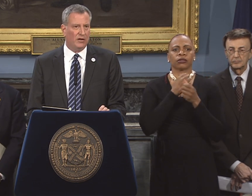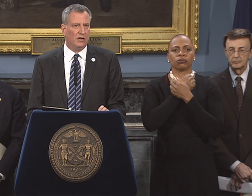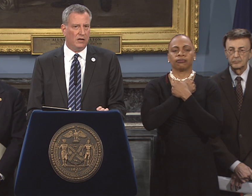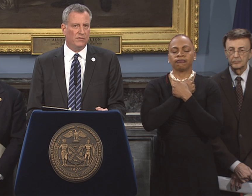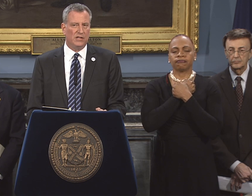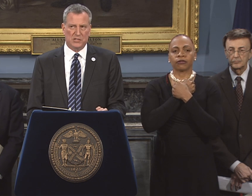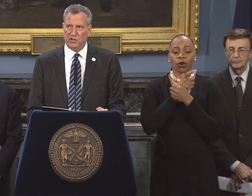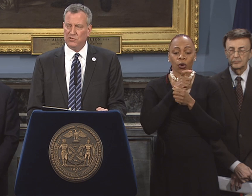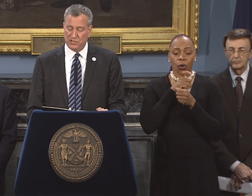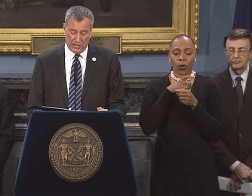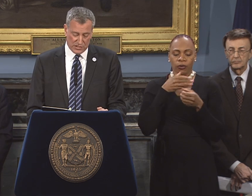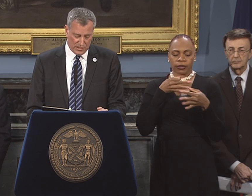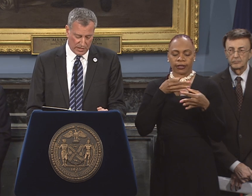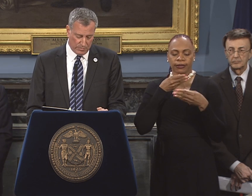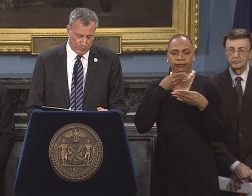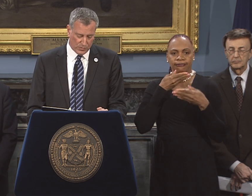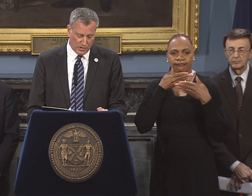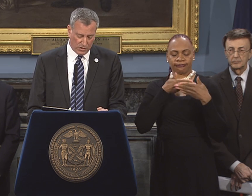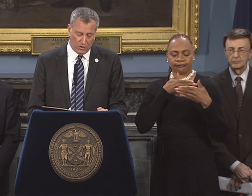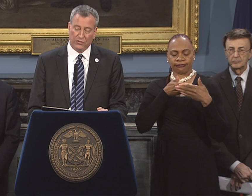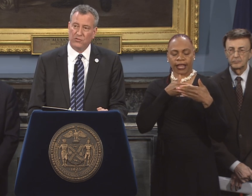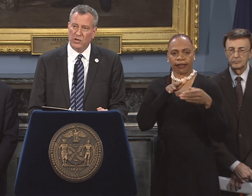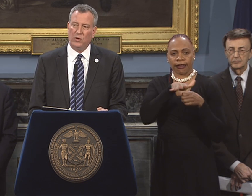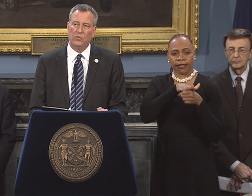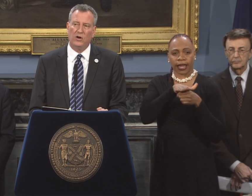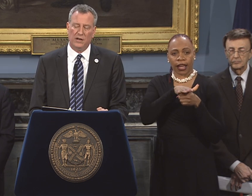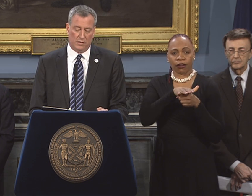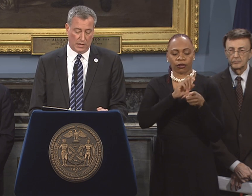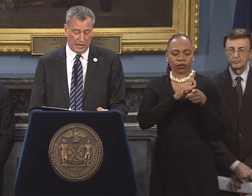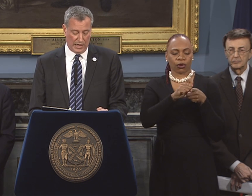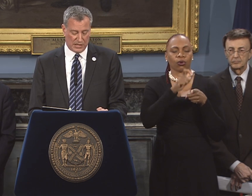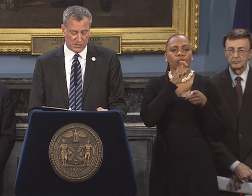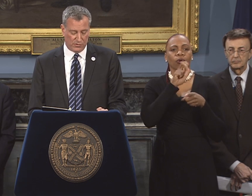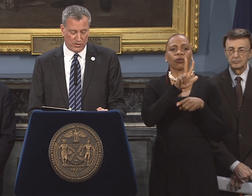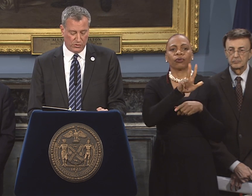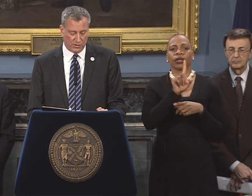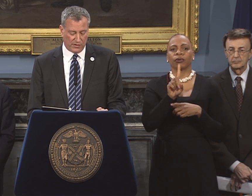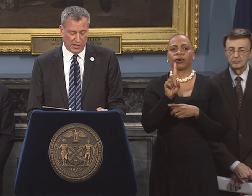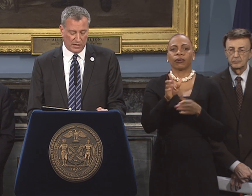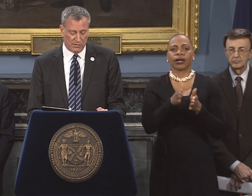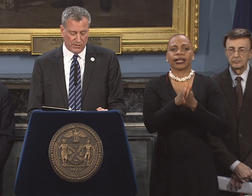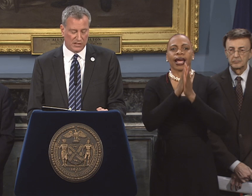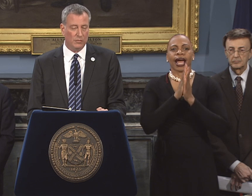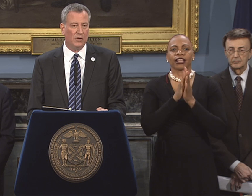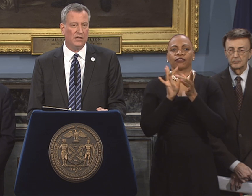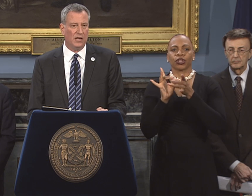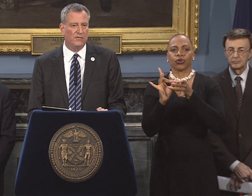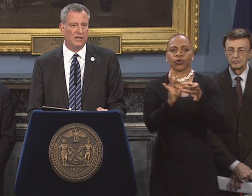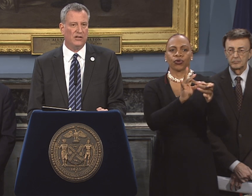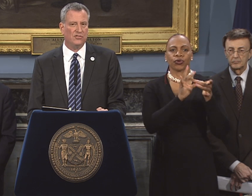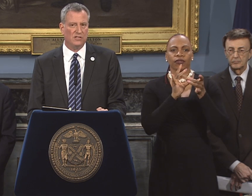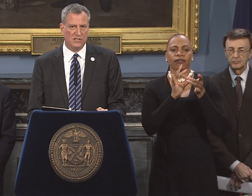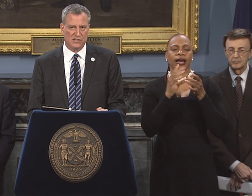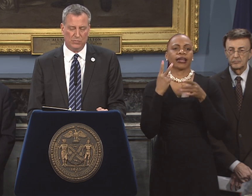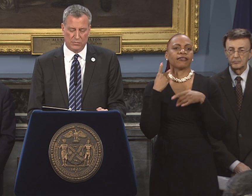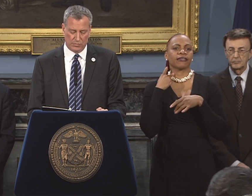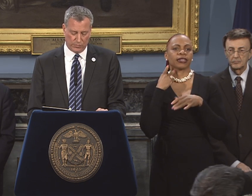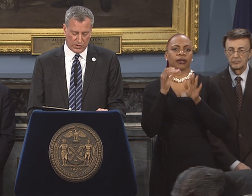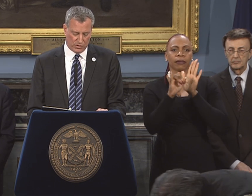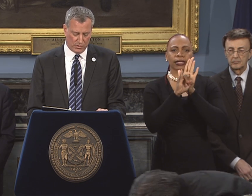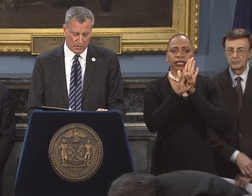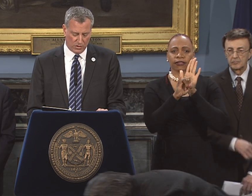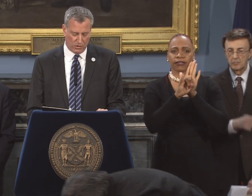immediate area of the explosion yesterday can call 311 and ask for the Unified Victim Identification